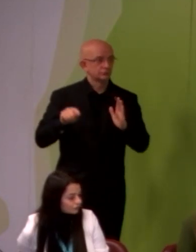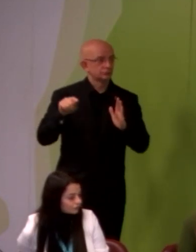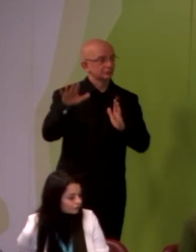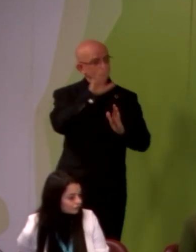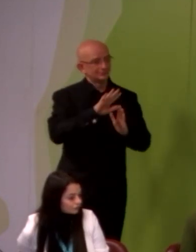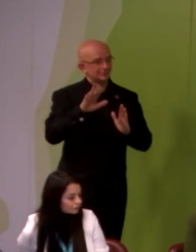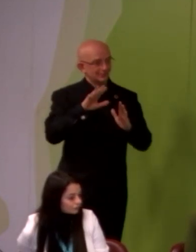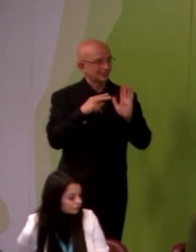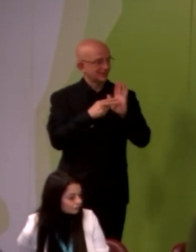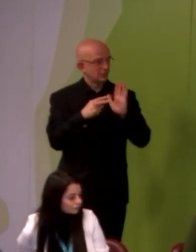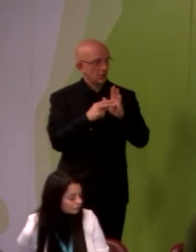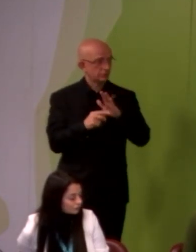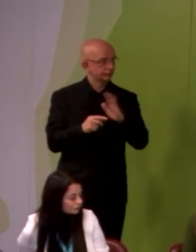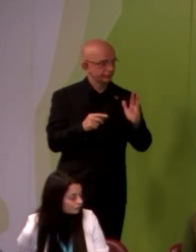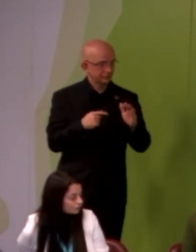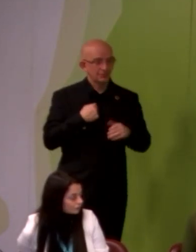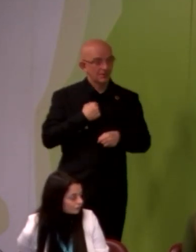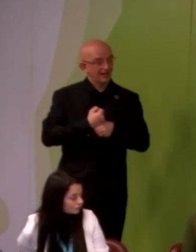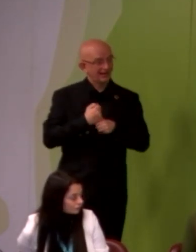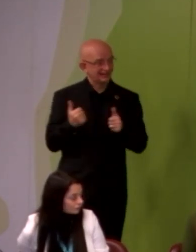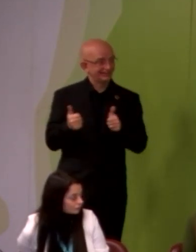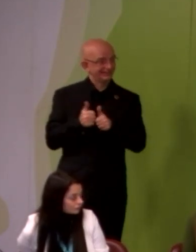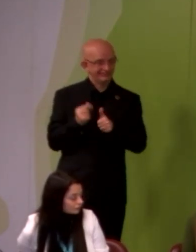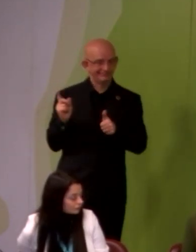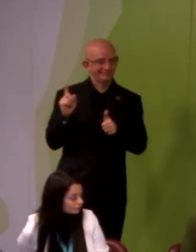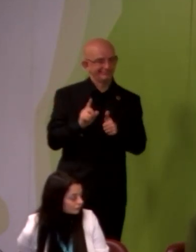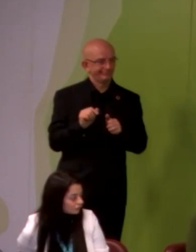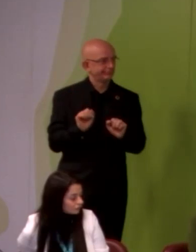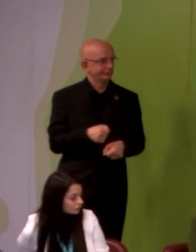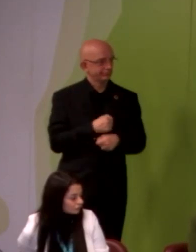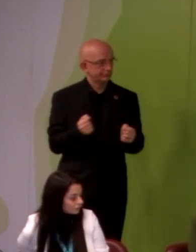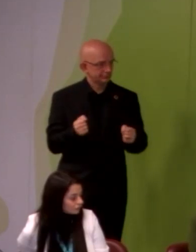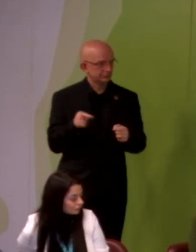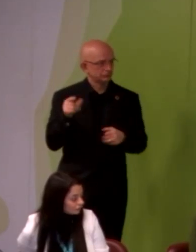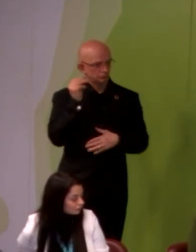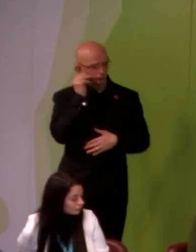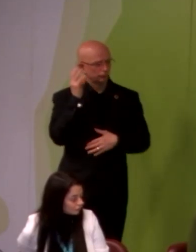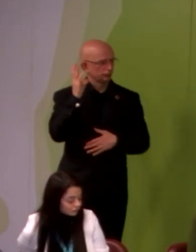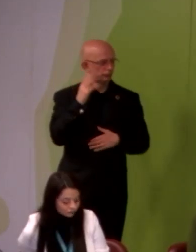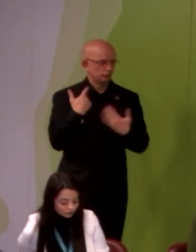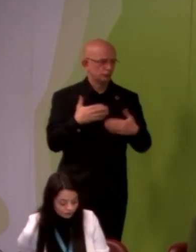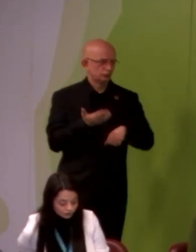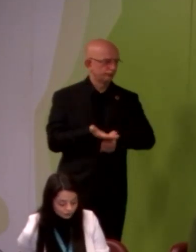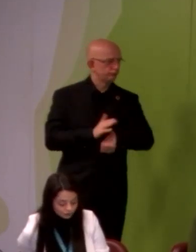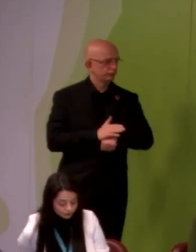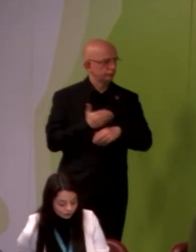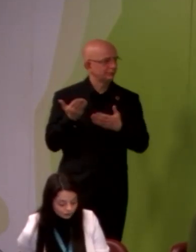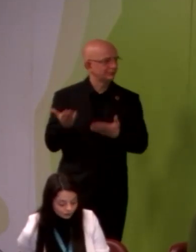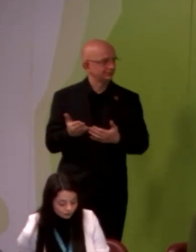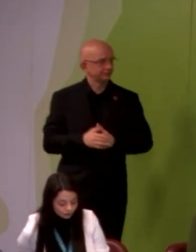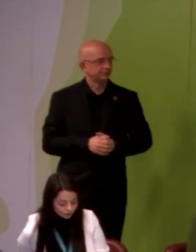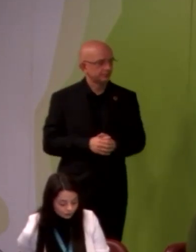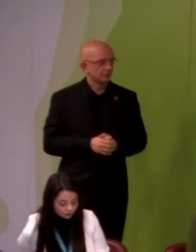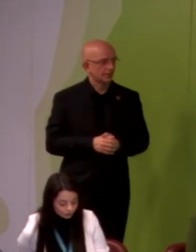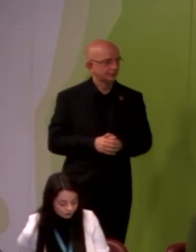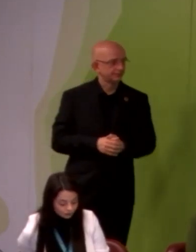here today are experts in education in emergencies. But given the devastating